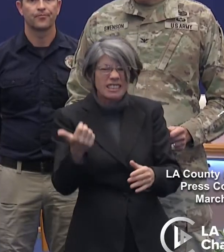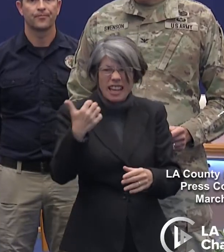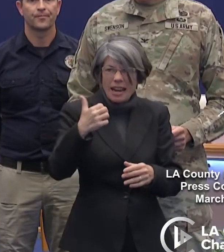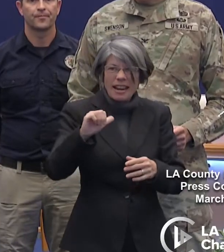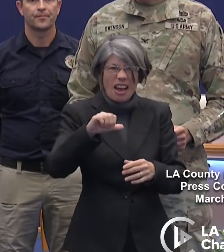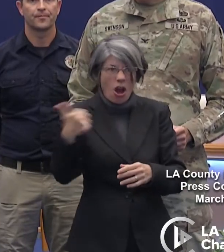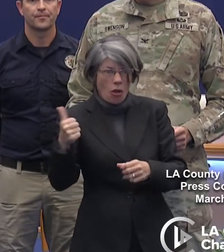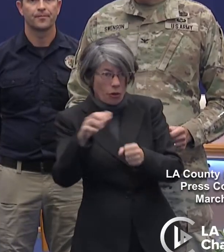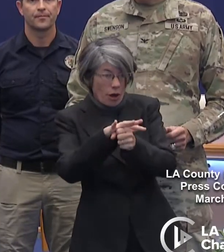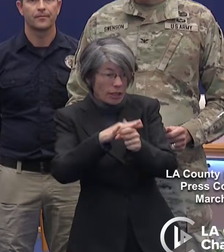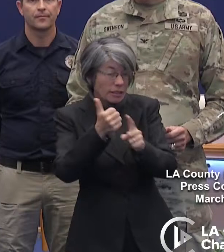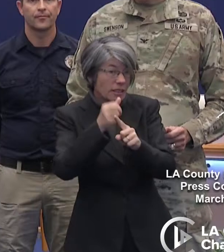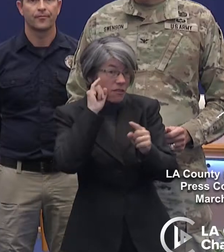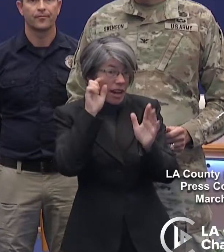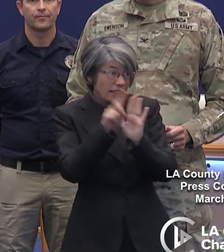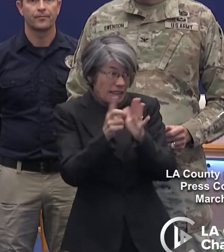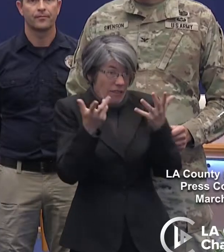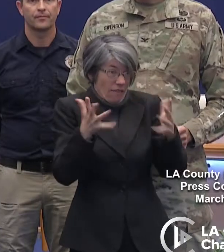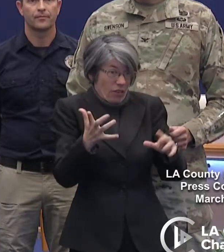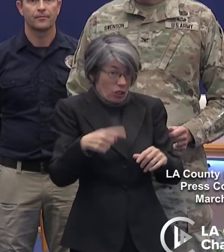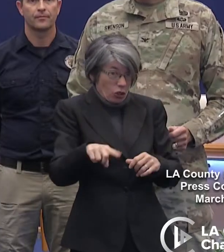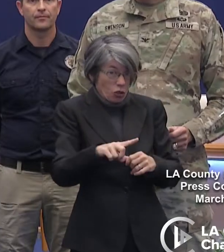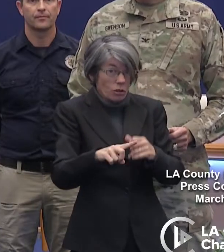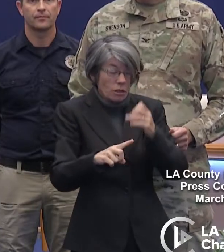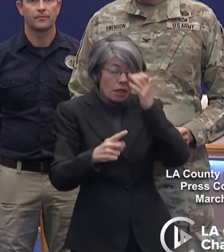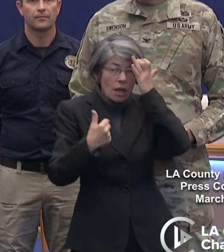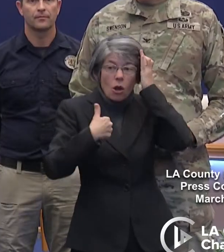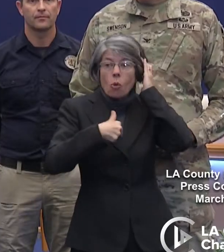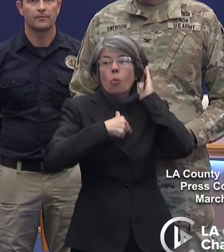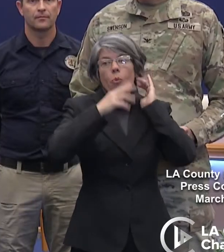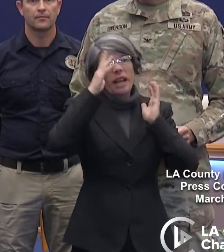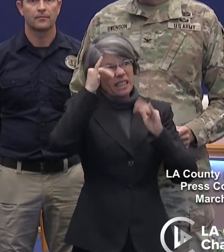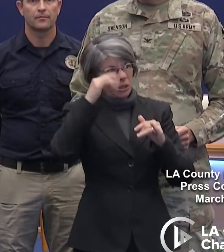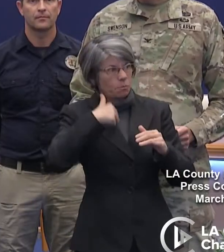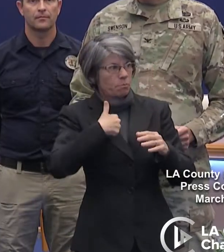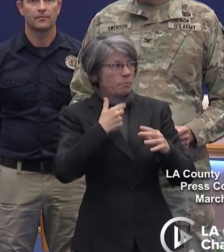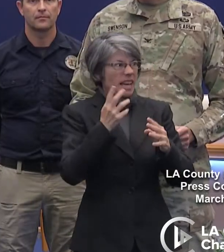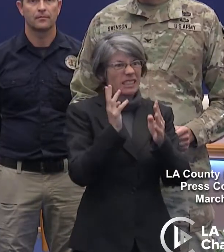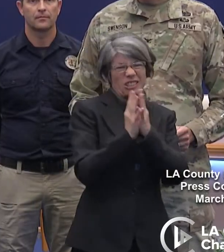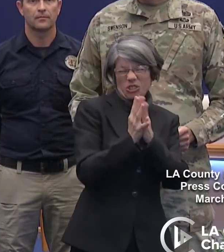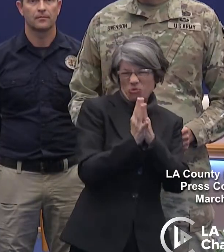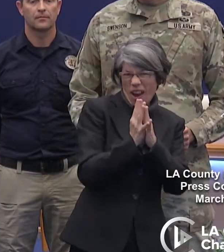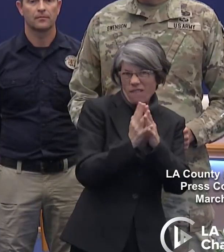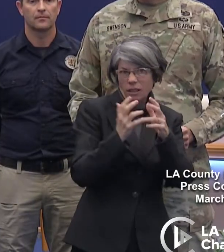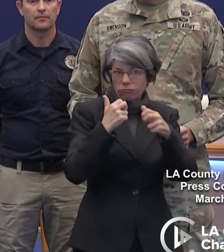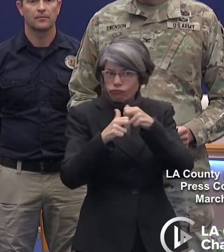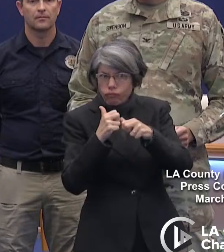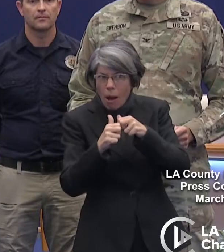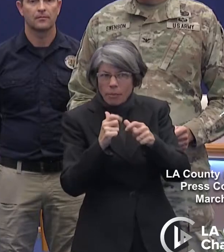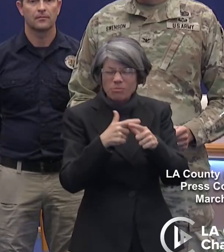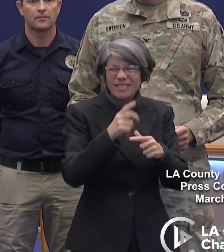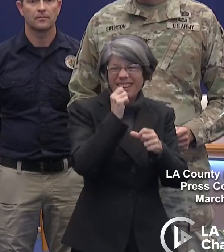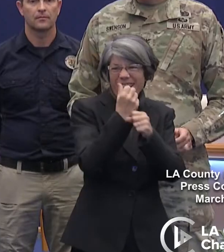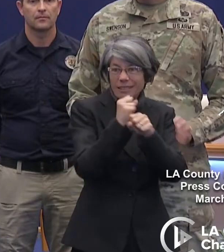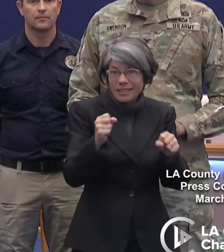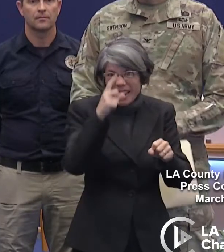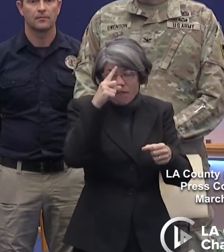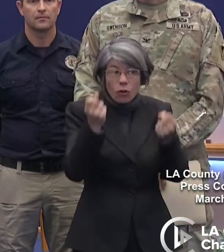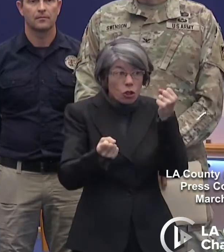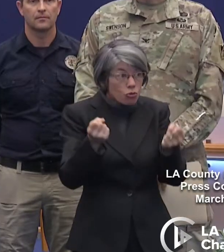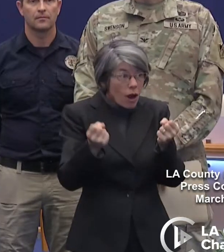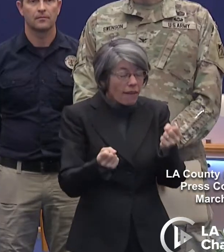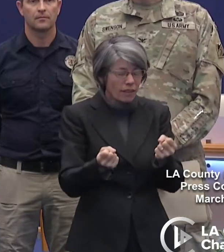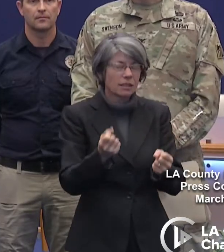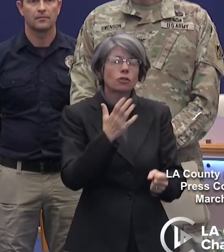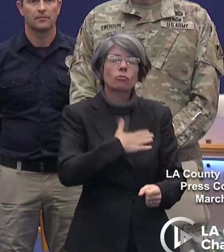been identified. We expect traffic issues. We expect unsafe conditions for driving,